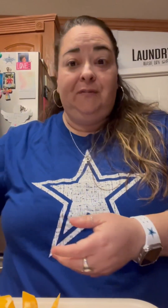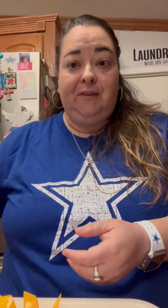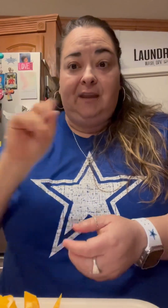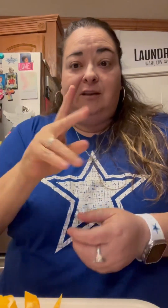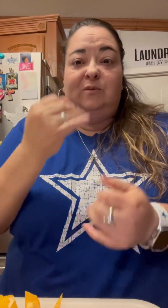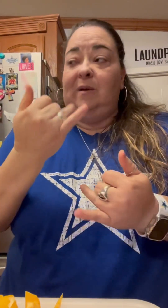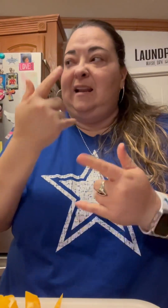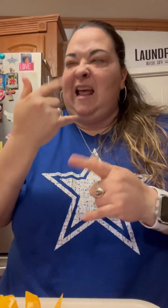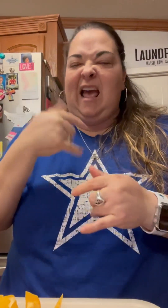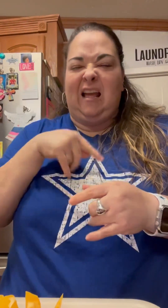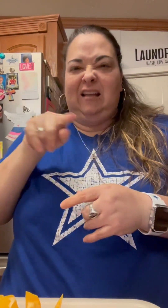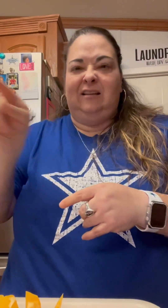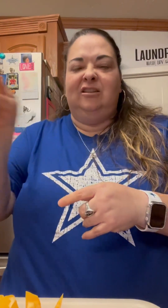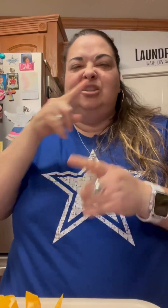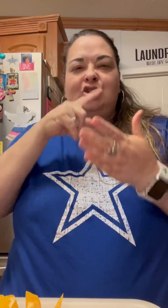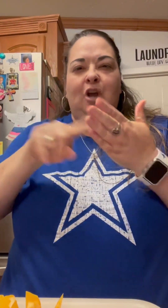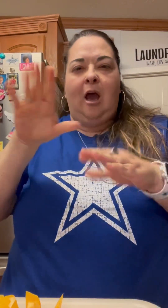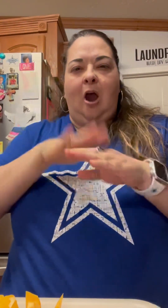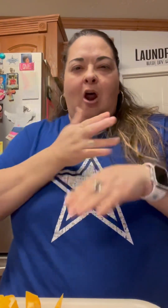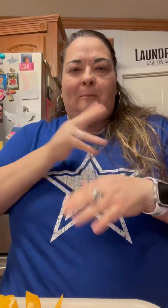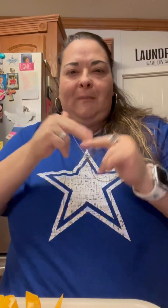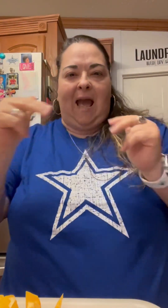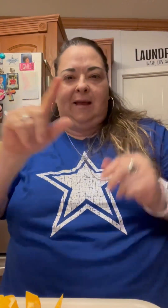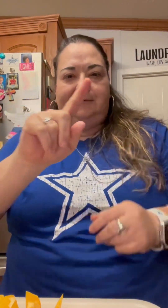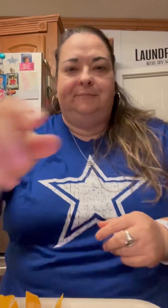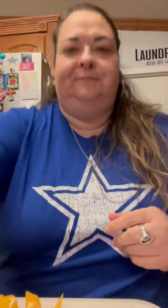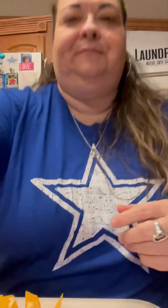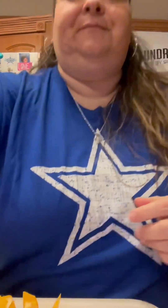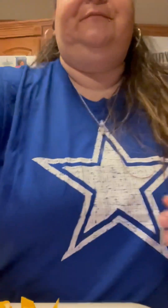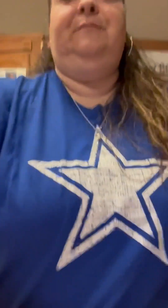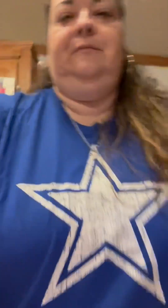today. Okay, so let's check on our bacon.